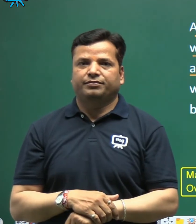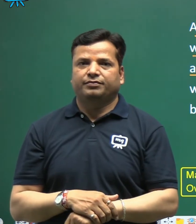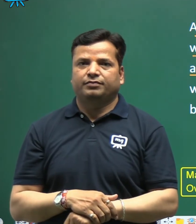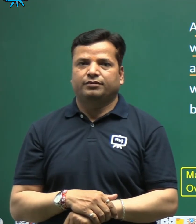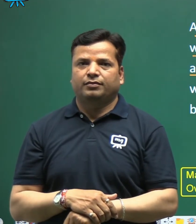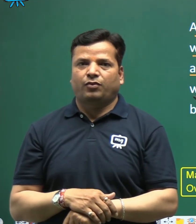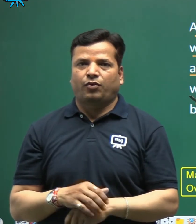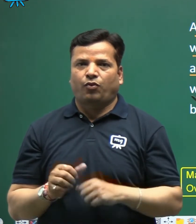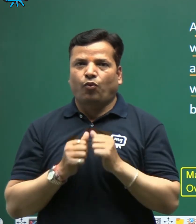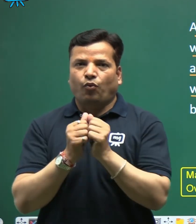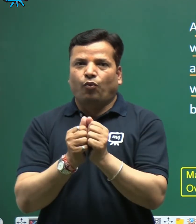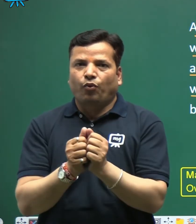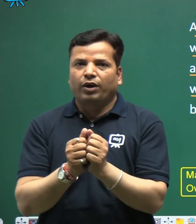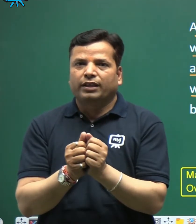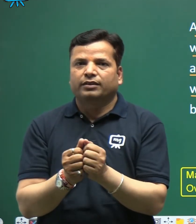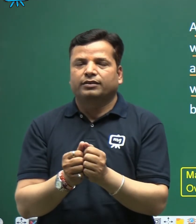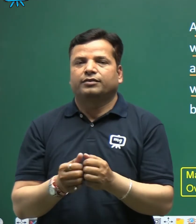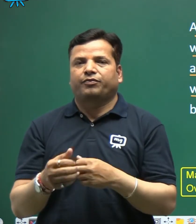with affection